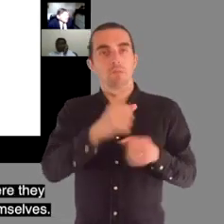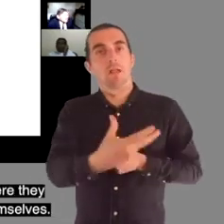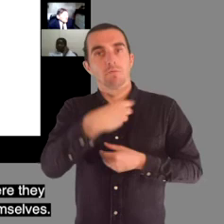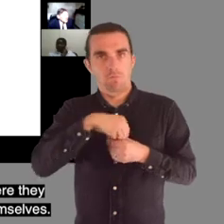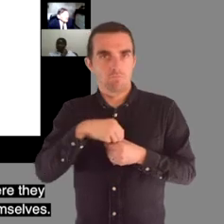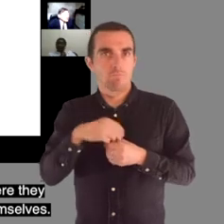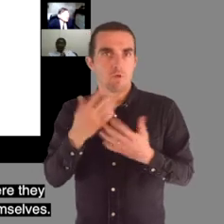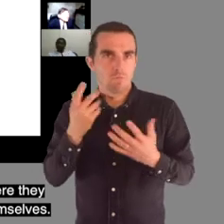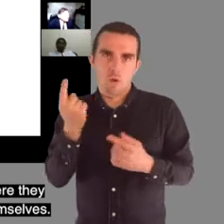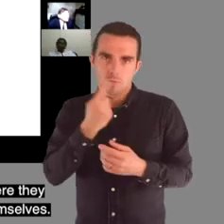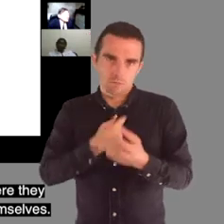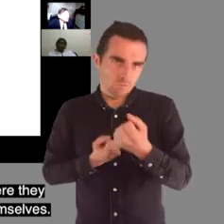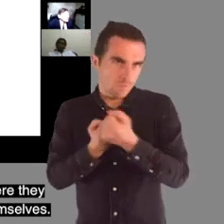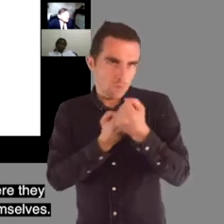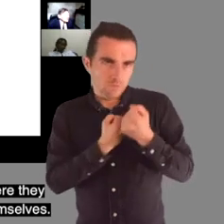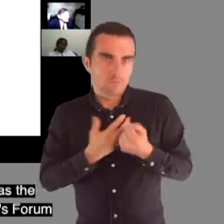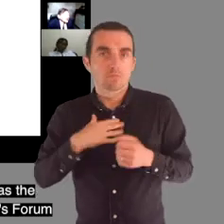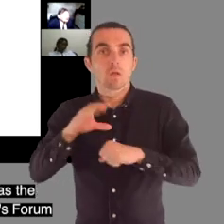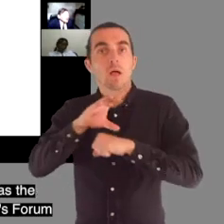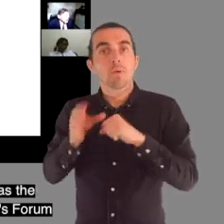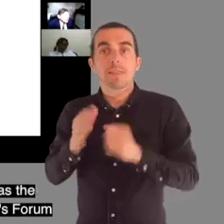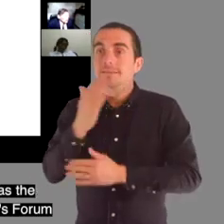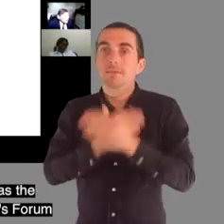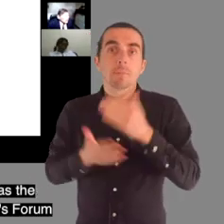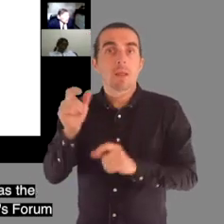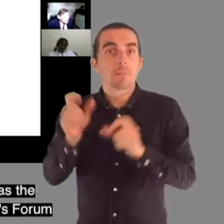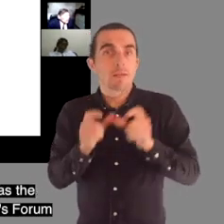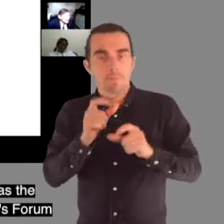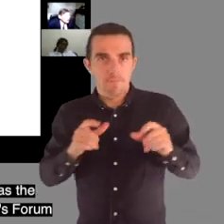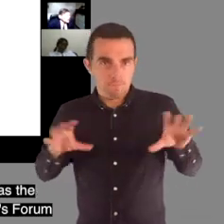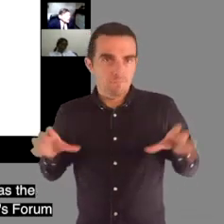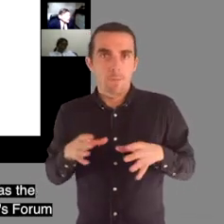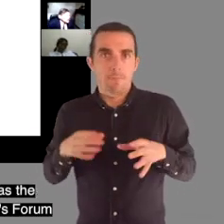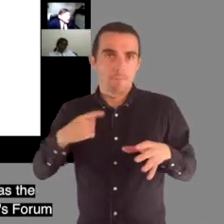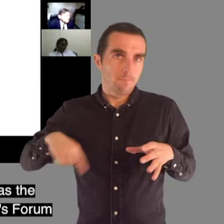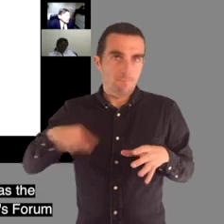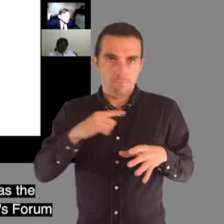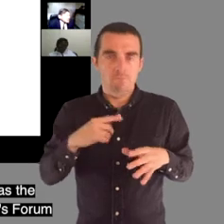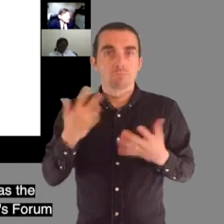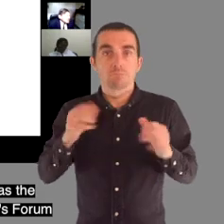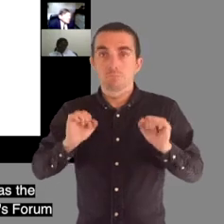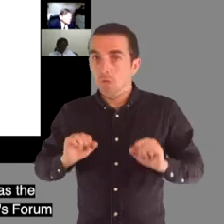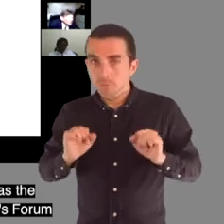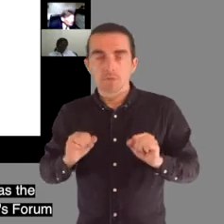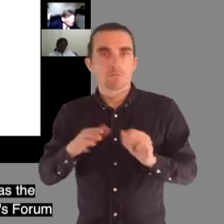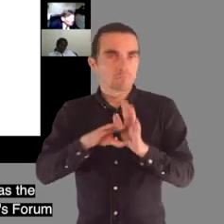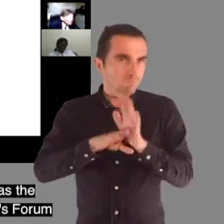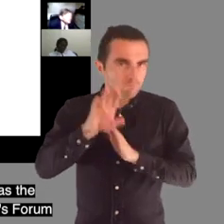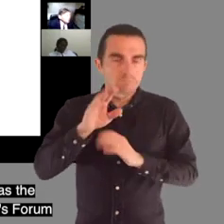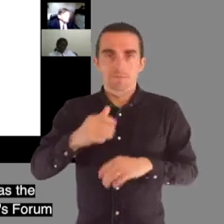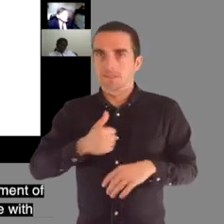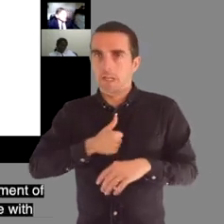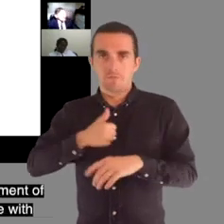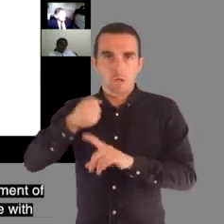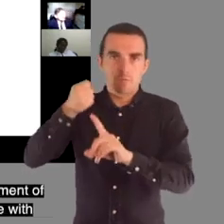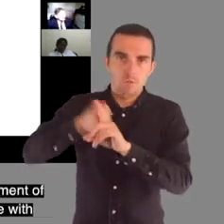disabled people where they cannot represent their views themselves. Though we would always support, as the as the Commonwealth Disabled Peoples